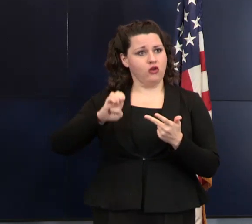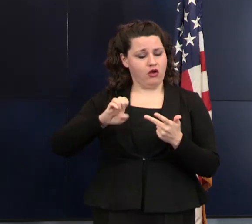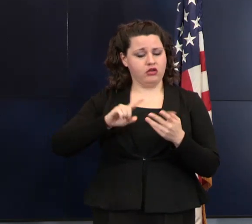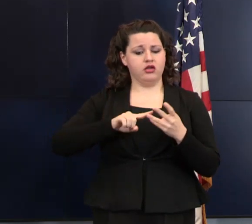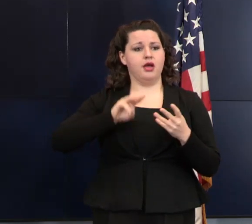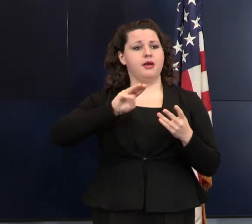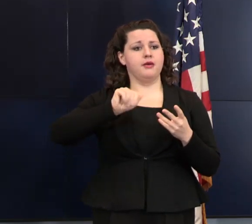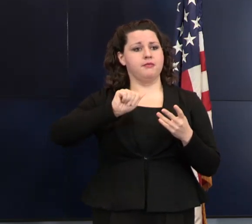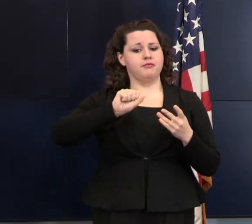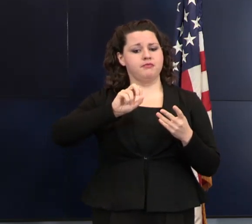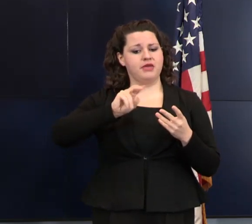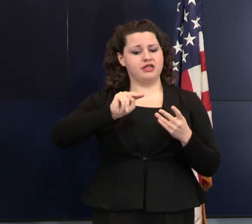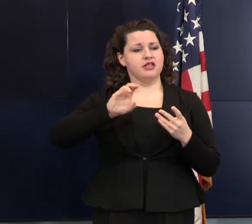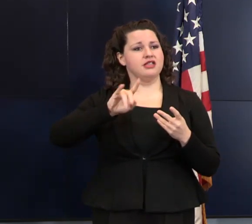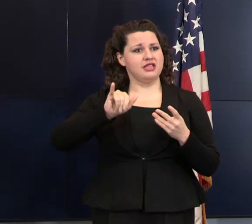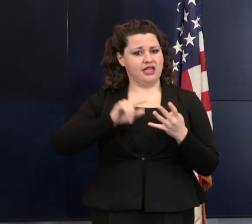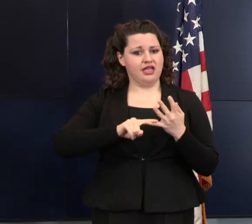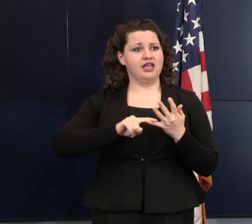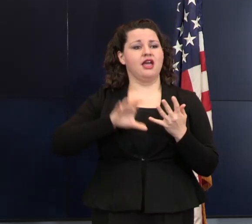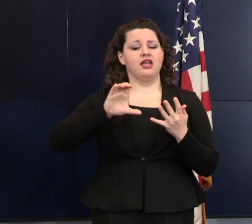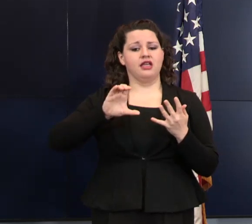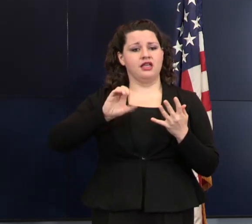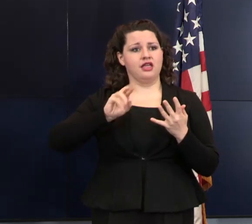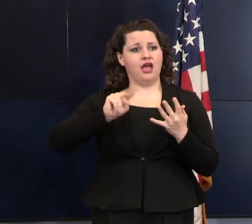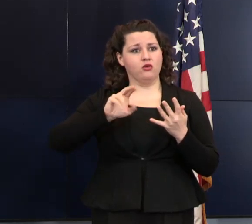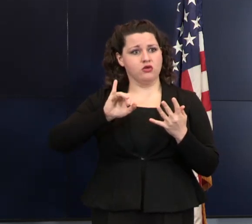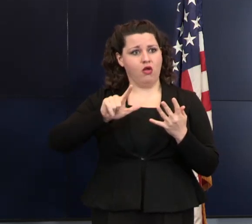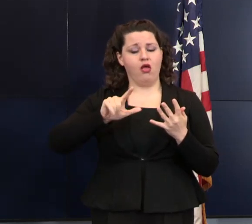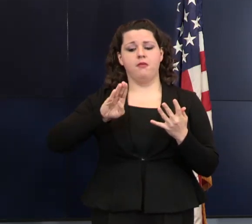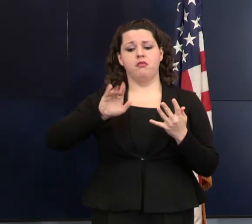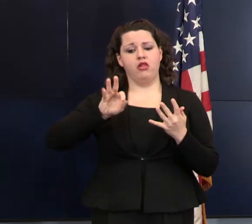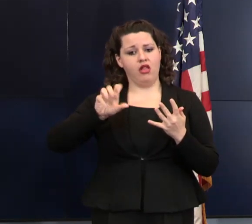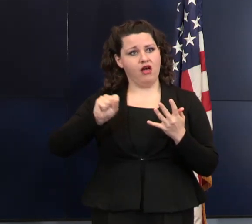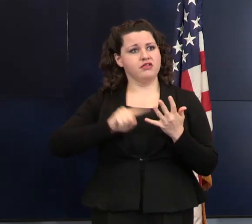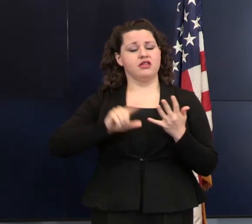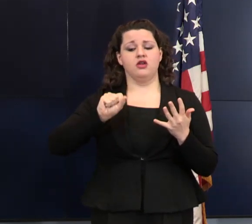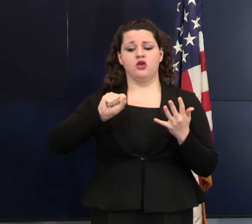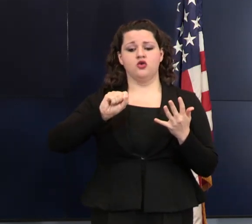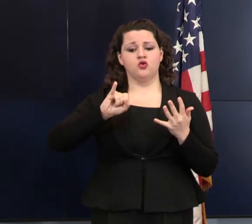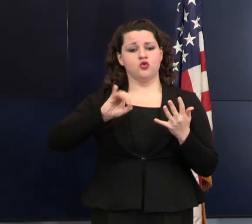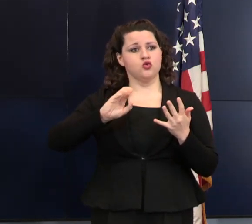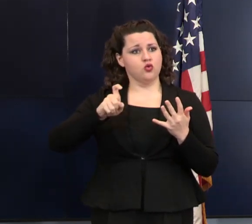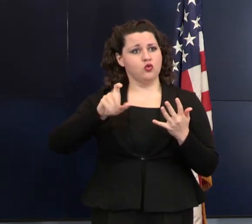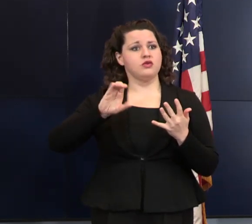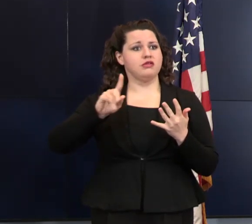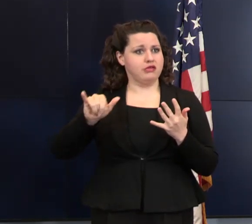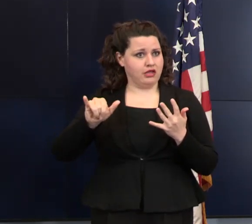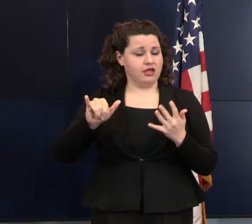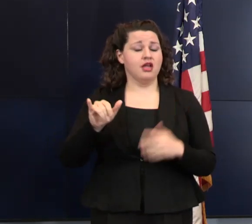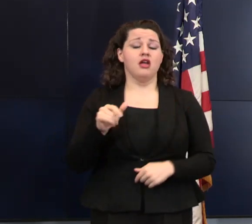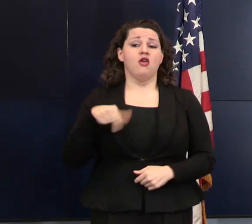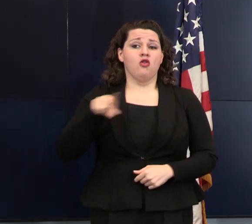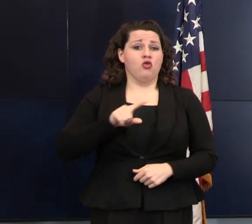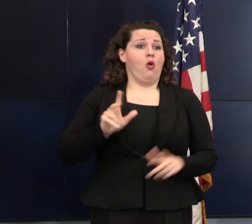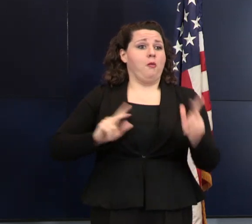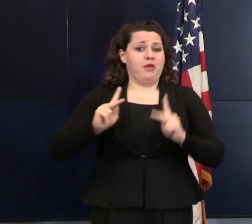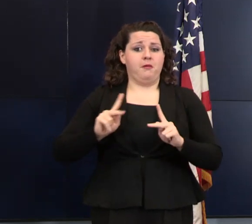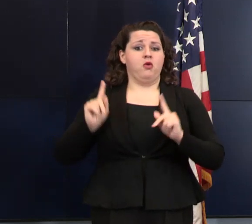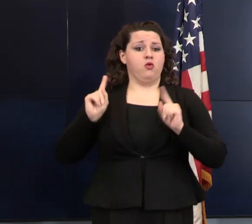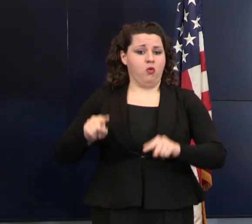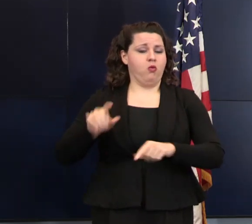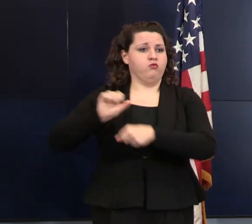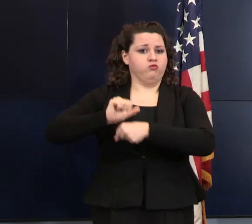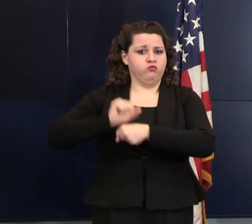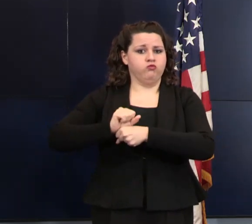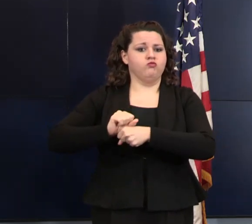Bluffs, and Sioux City. Regional public health officials, supported by our Iowa National Guard soldiers and airmen, are staffing these